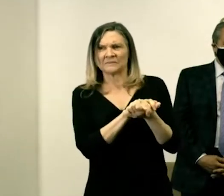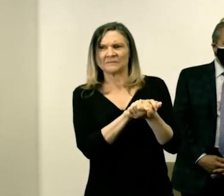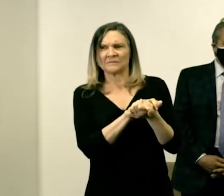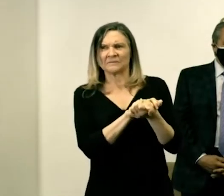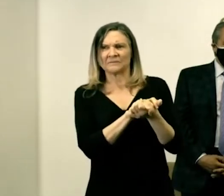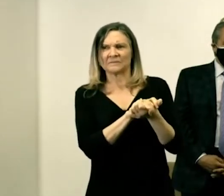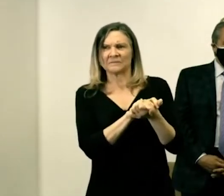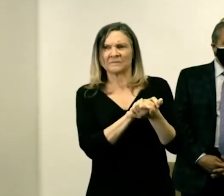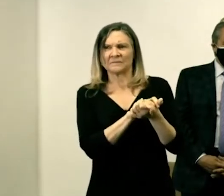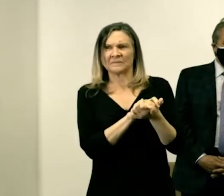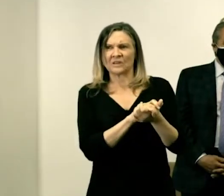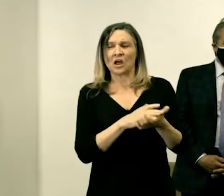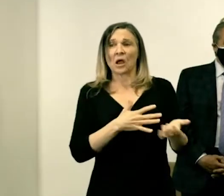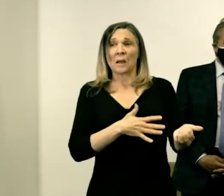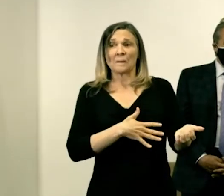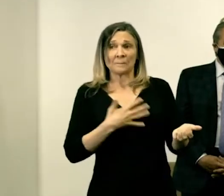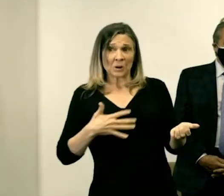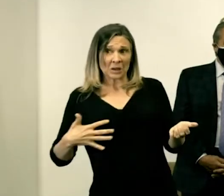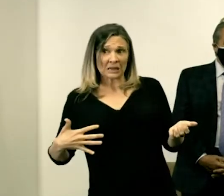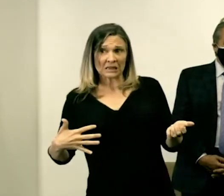immigrants should